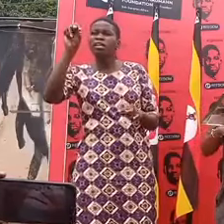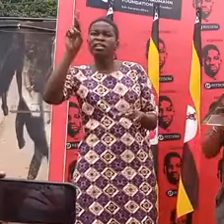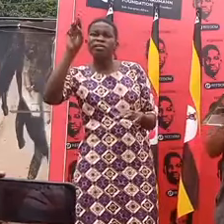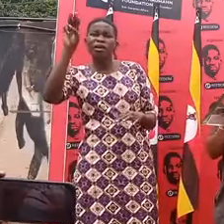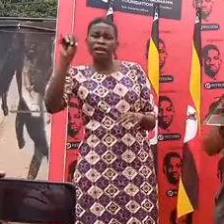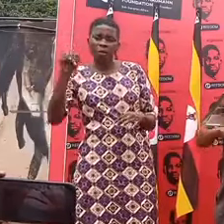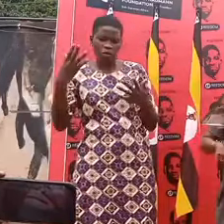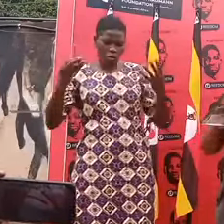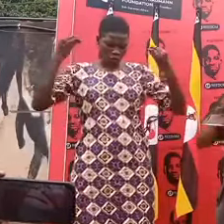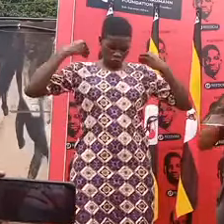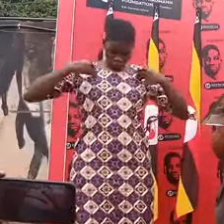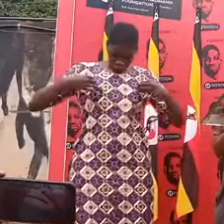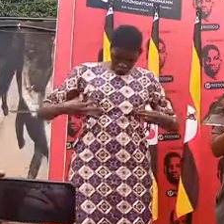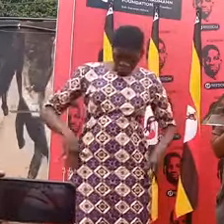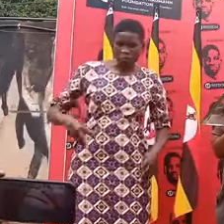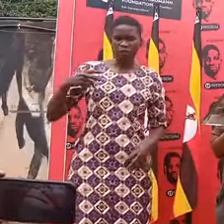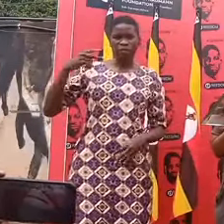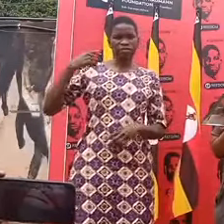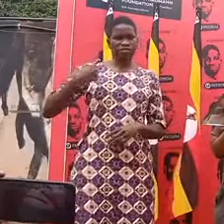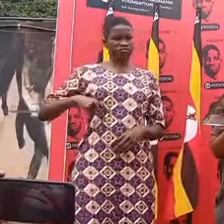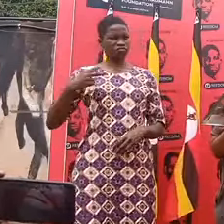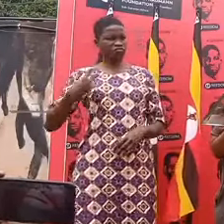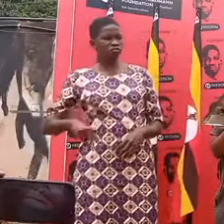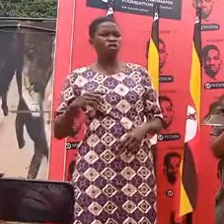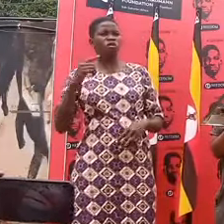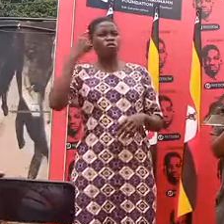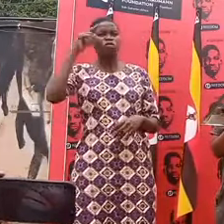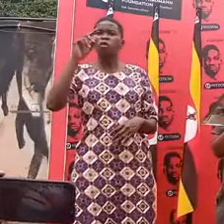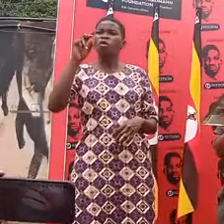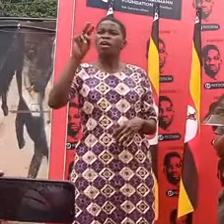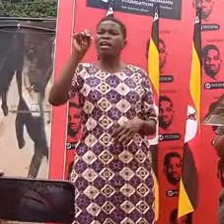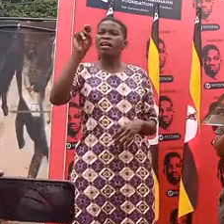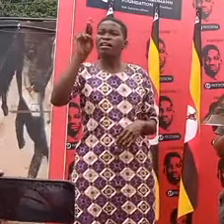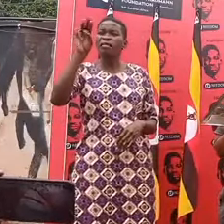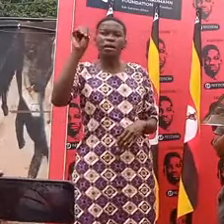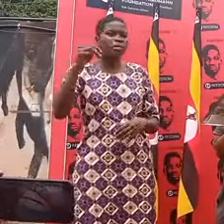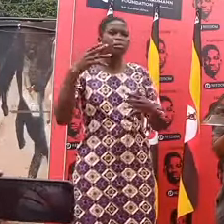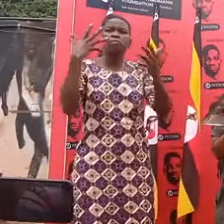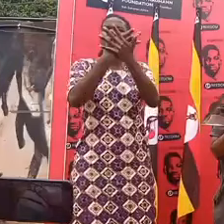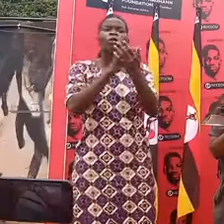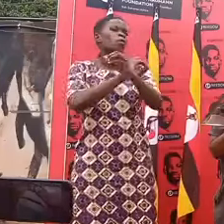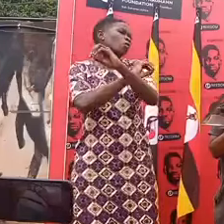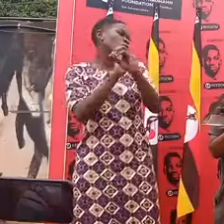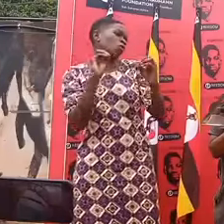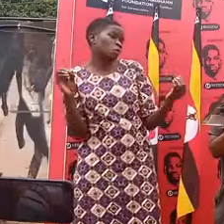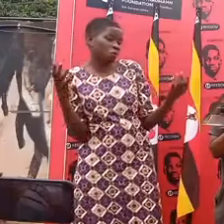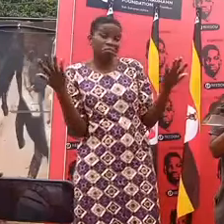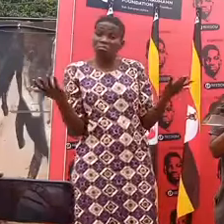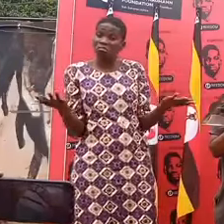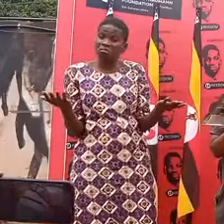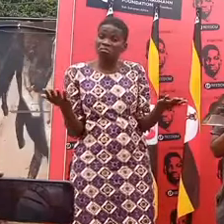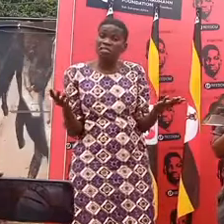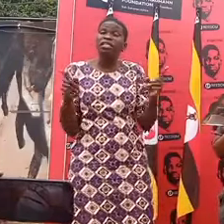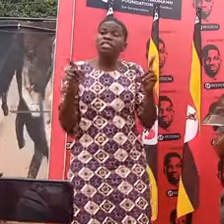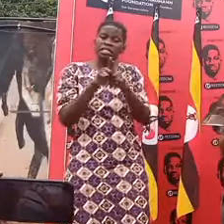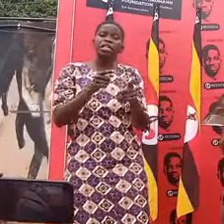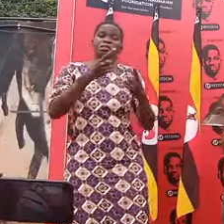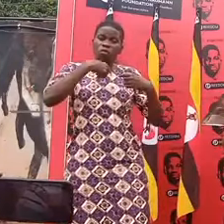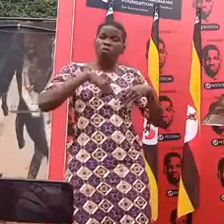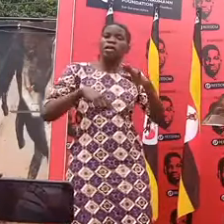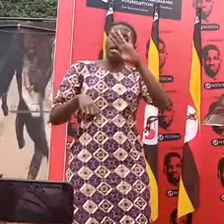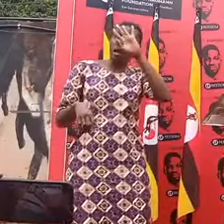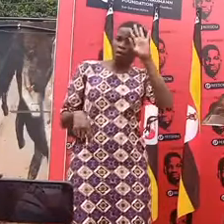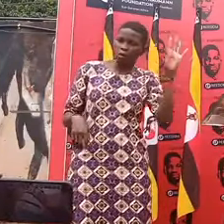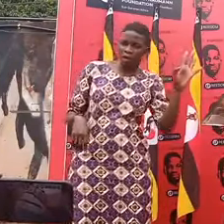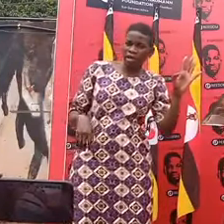overalls, the yellow overalls that they make wearing. We haven't seen any arrests coming out of the store. And we all know very well what